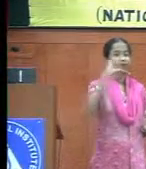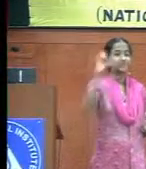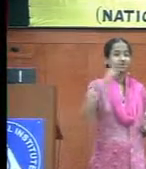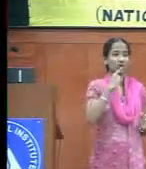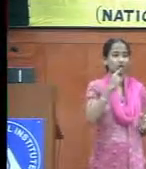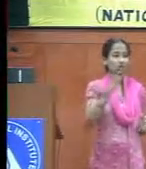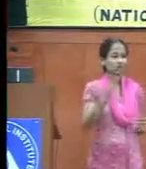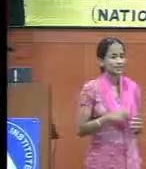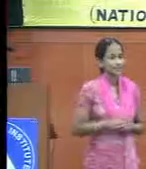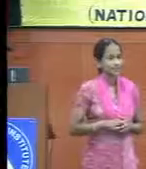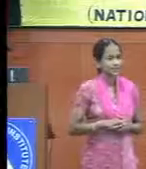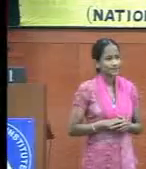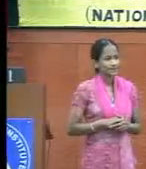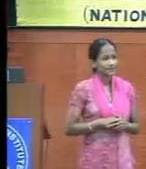dissuades